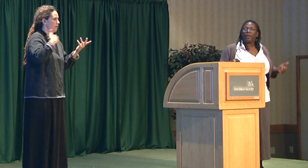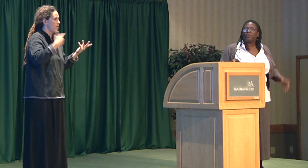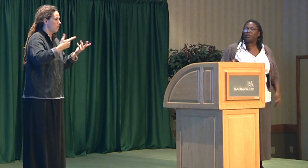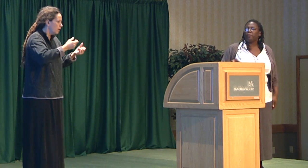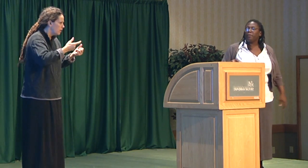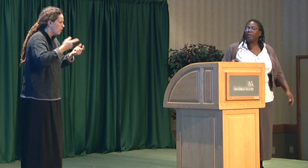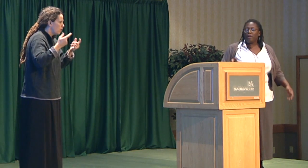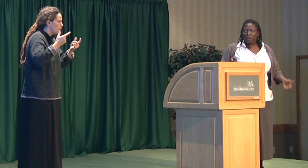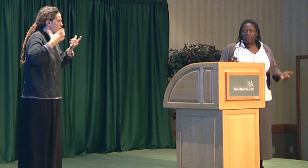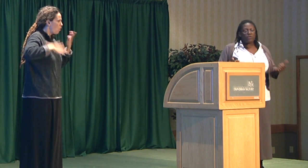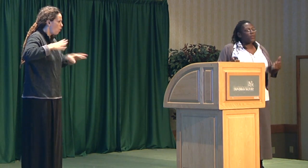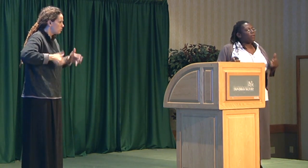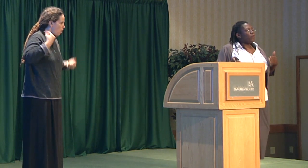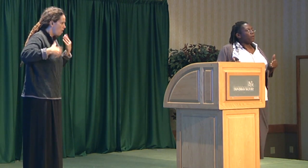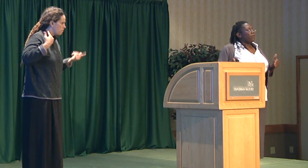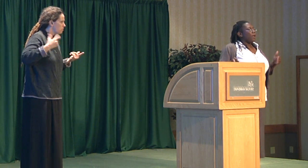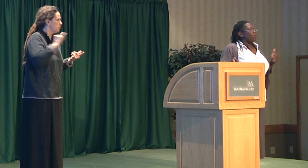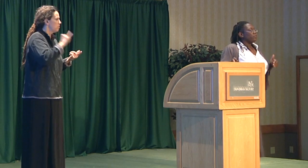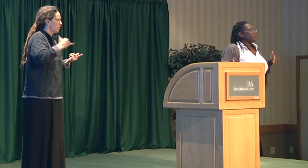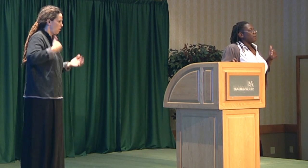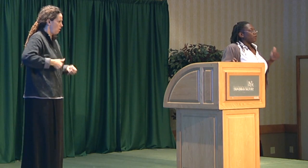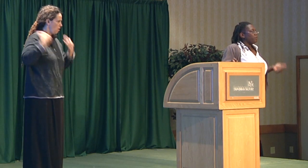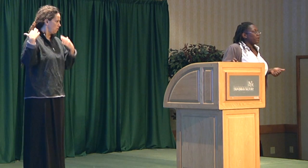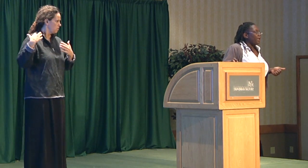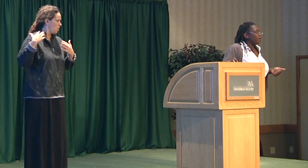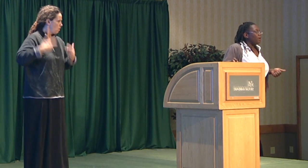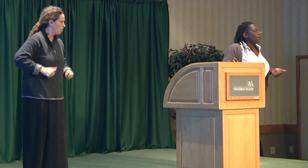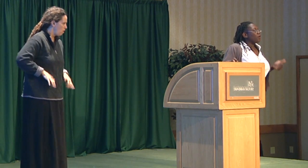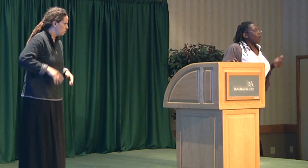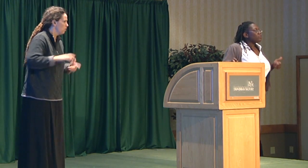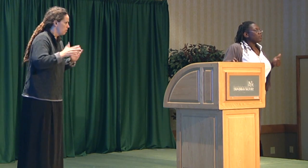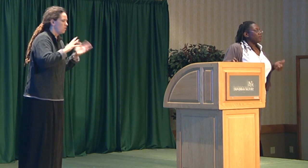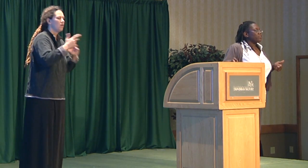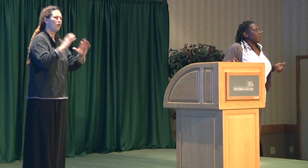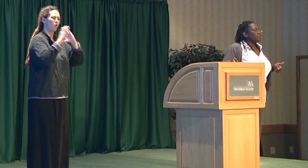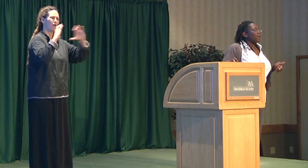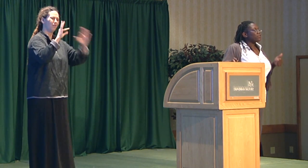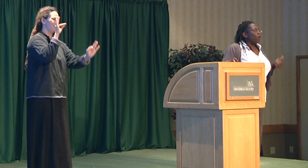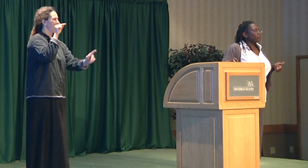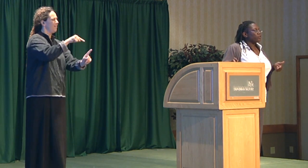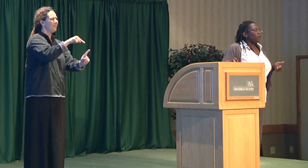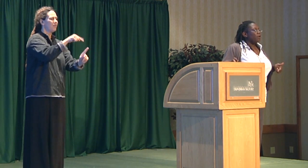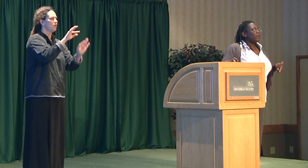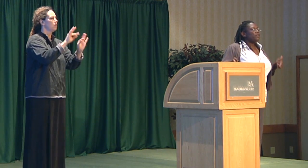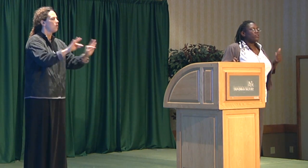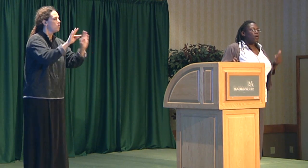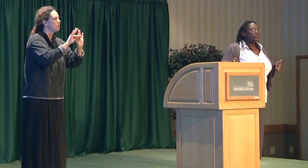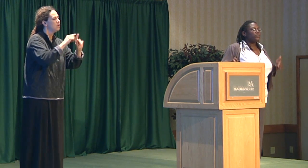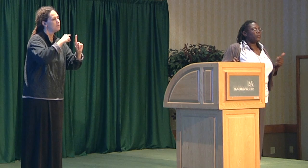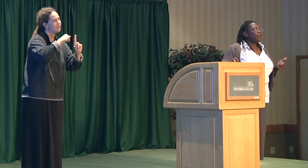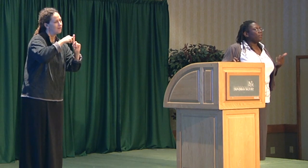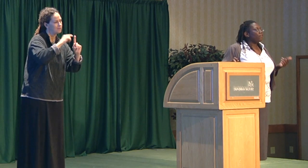in communication. So it's really important not only to be able to communicate, but also to understand somebody's culture, because